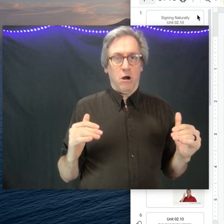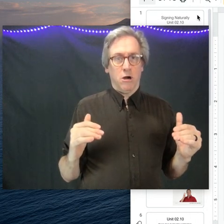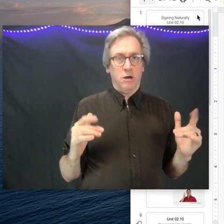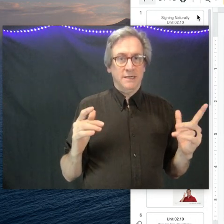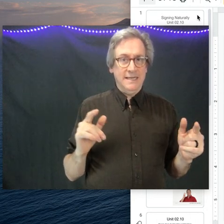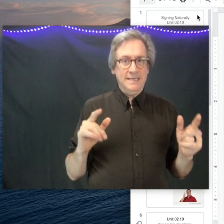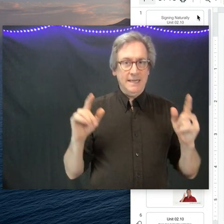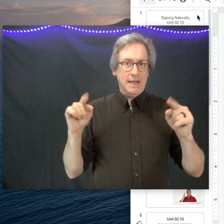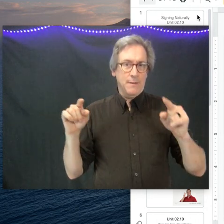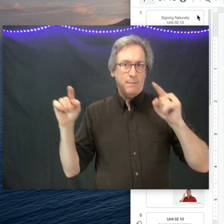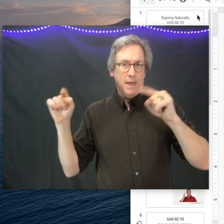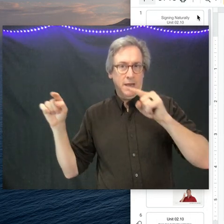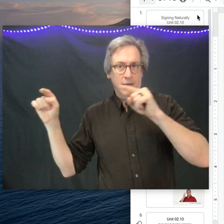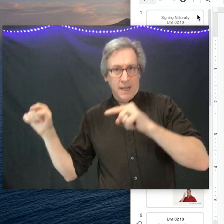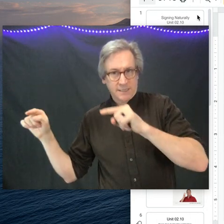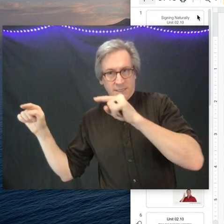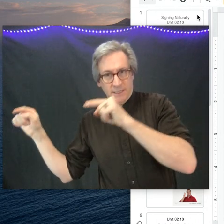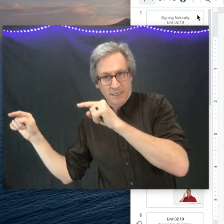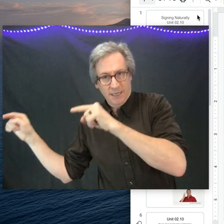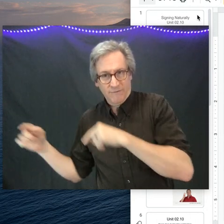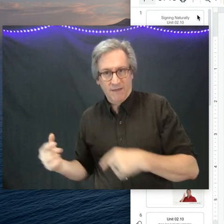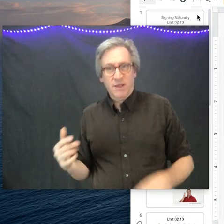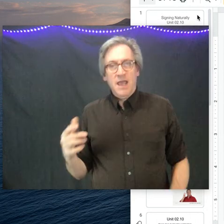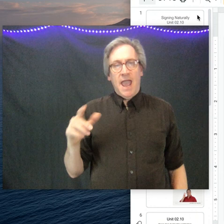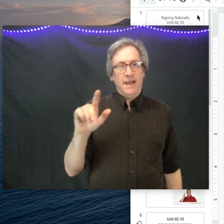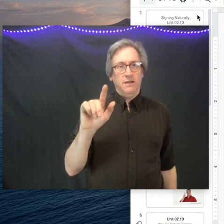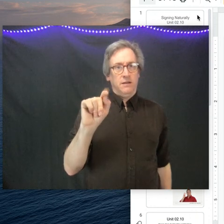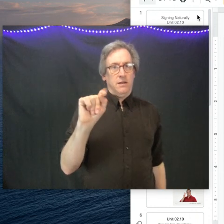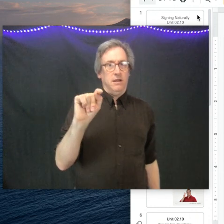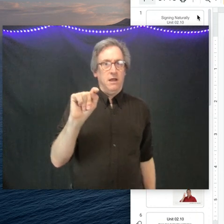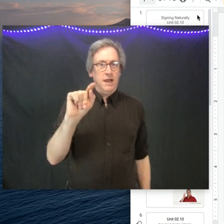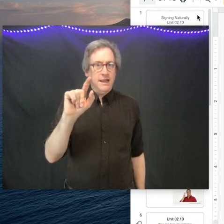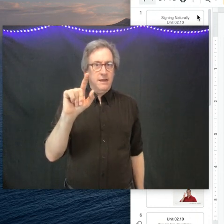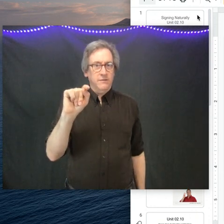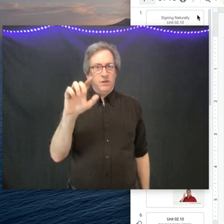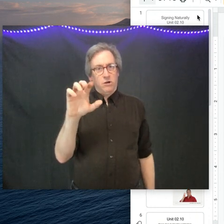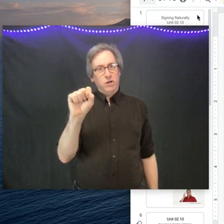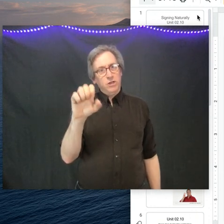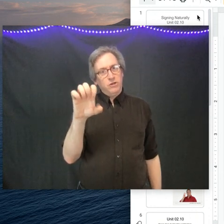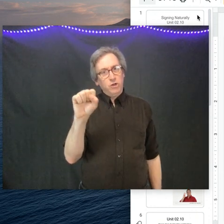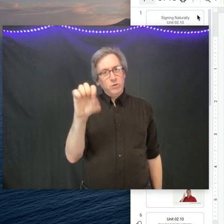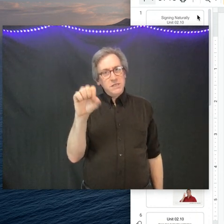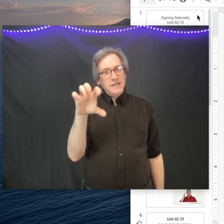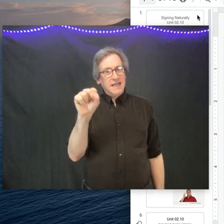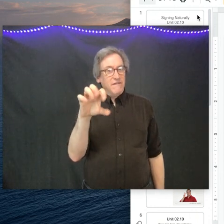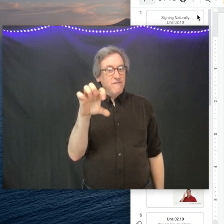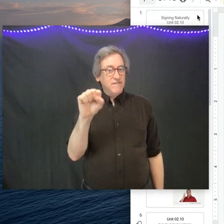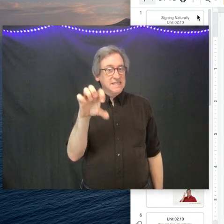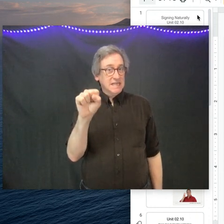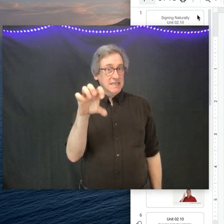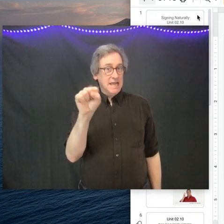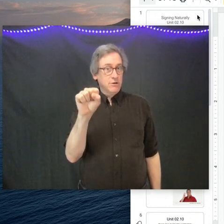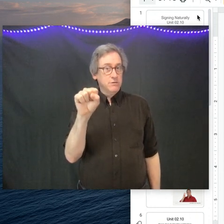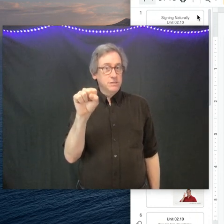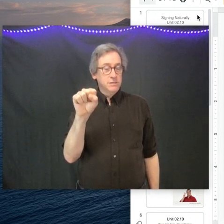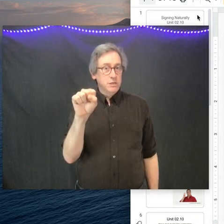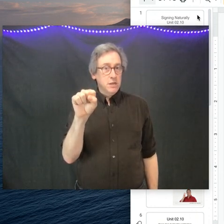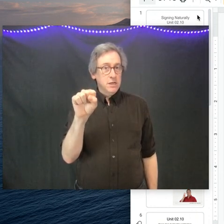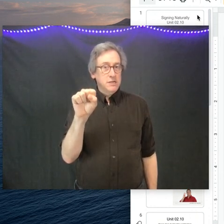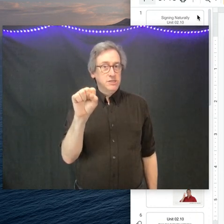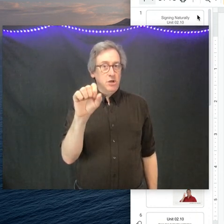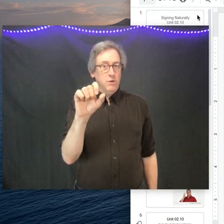patch are TT, MM, NN, SS, DD, FF. And again, they're usually like fist